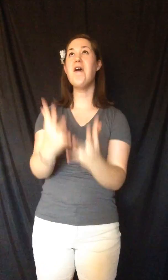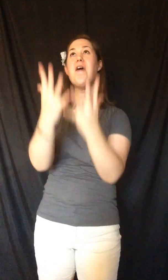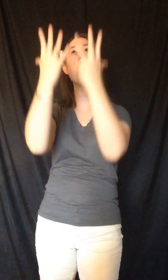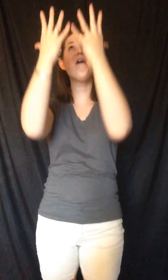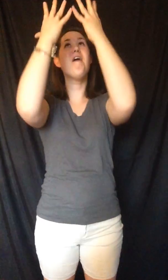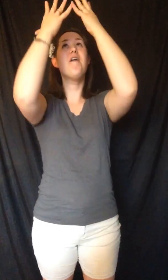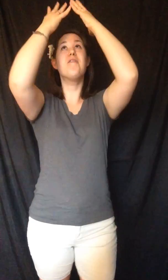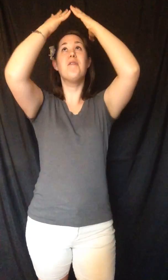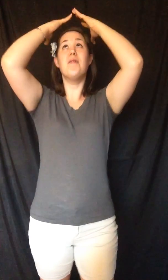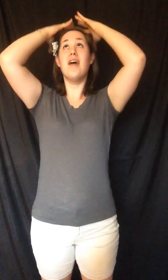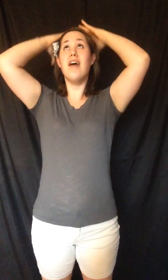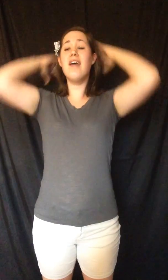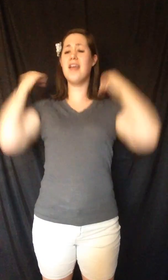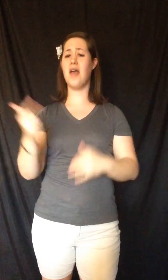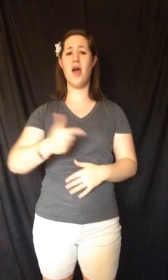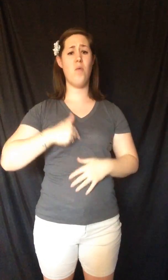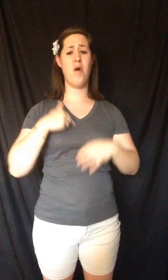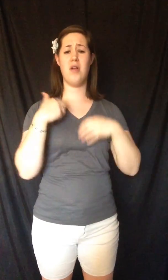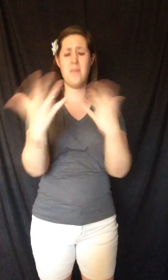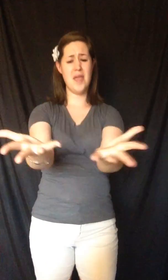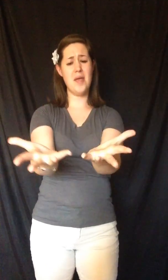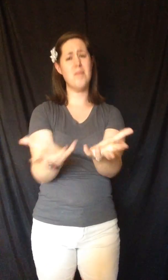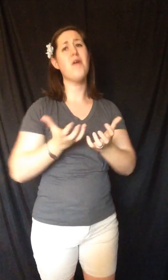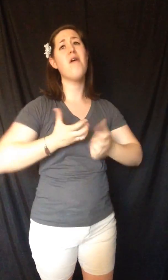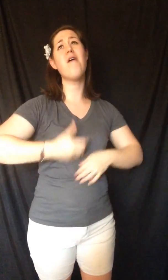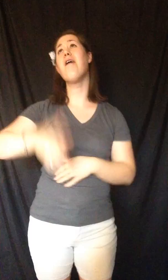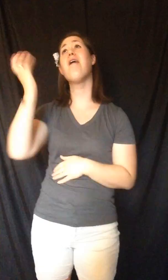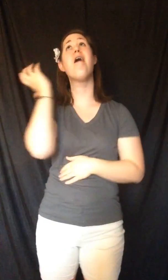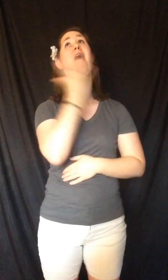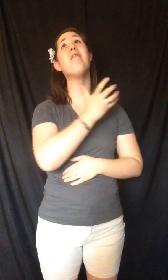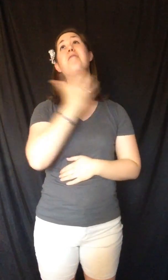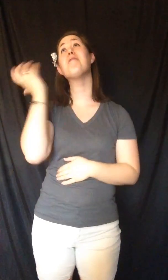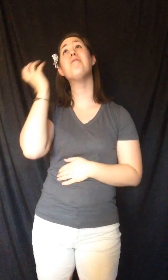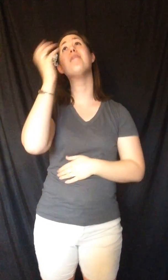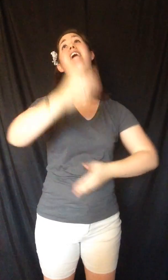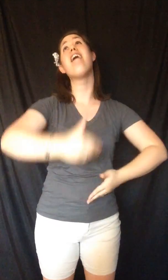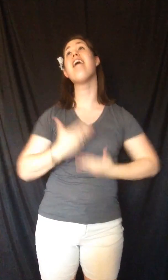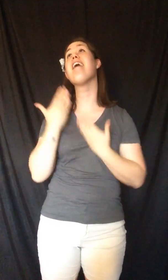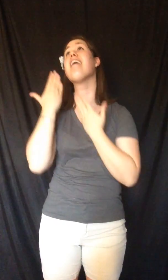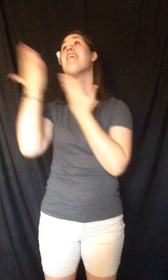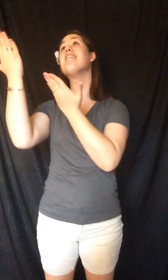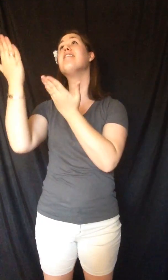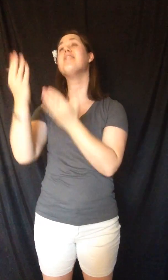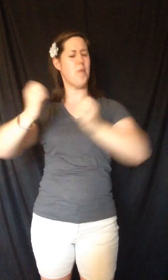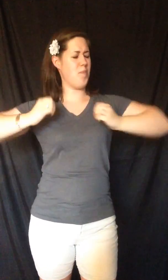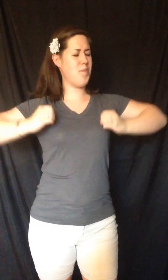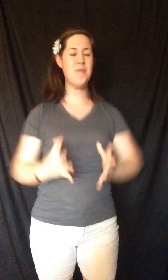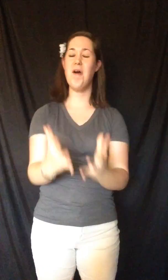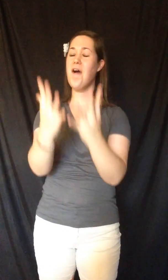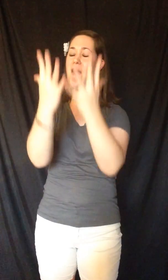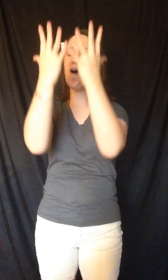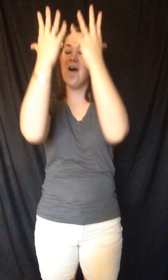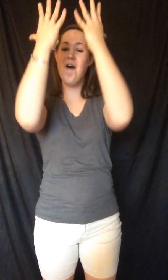Blown away. I want to be blown away. Blown